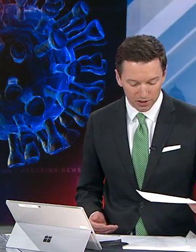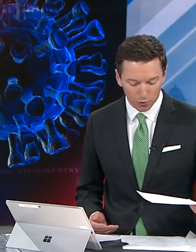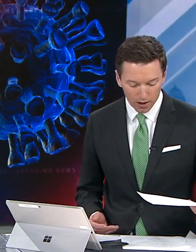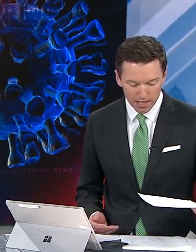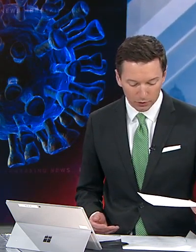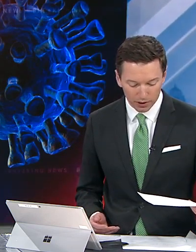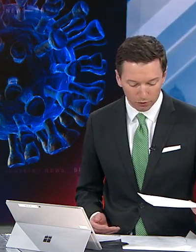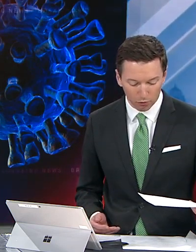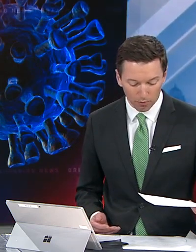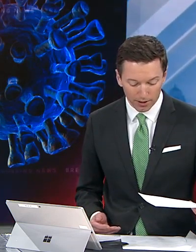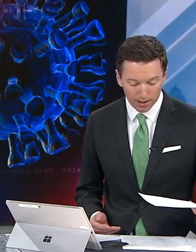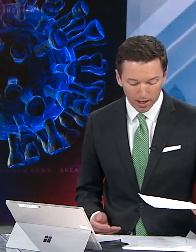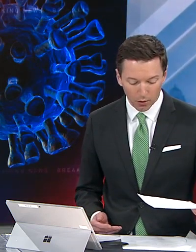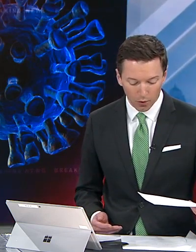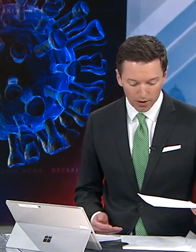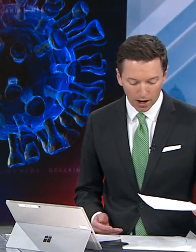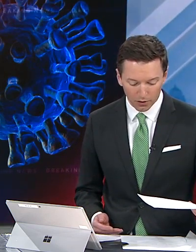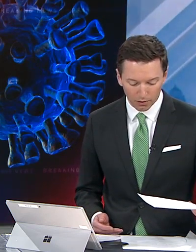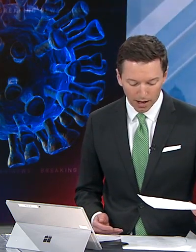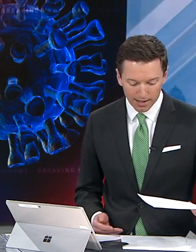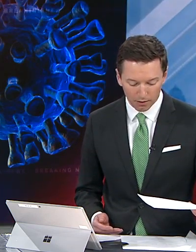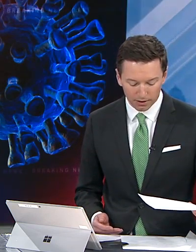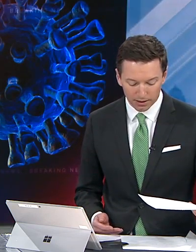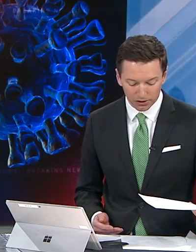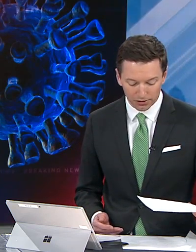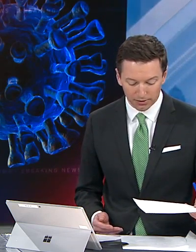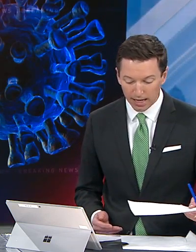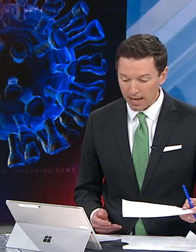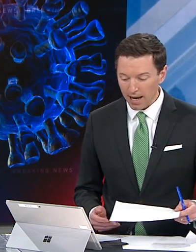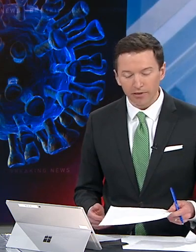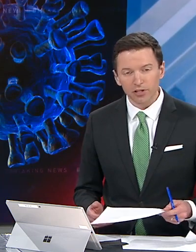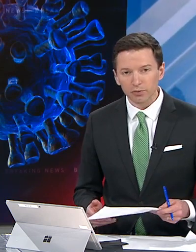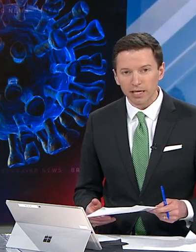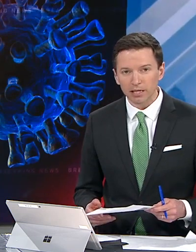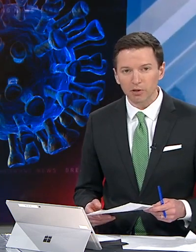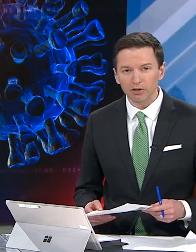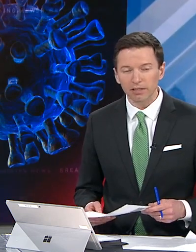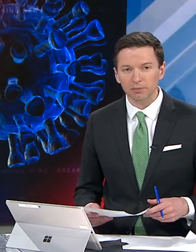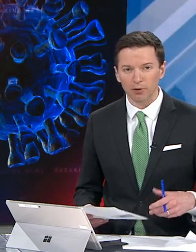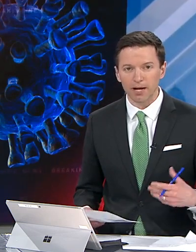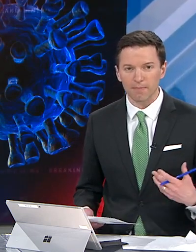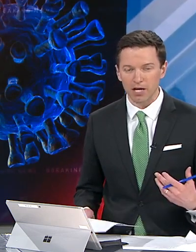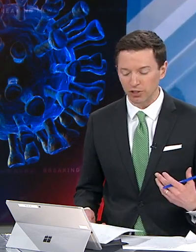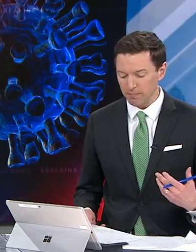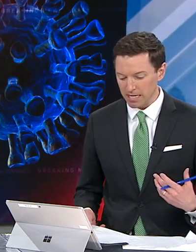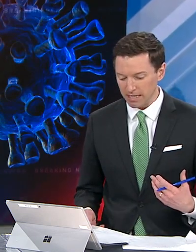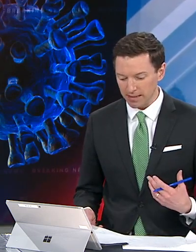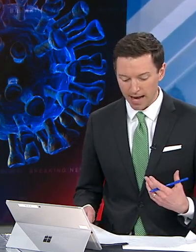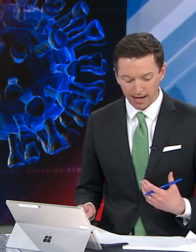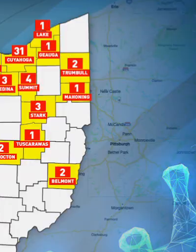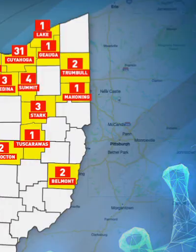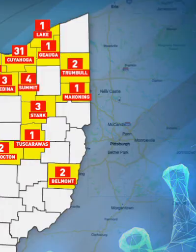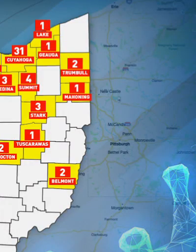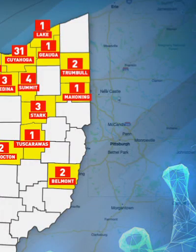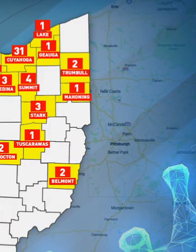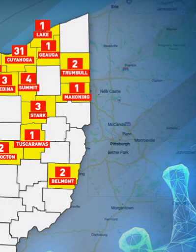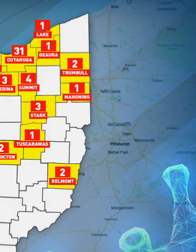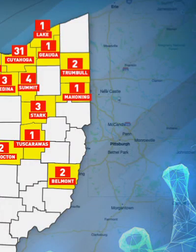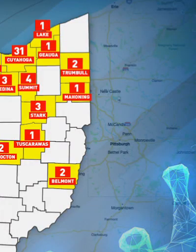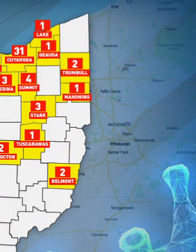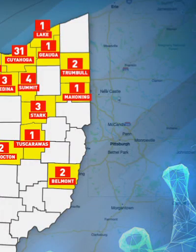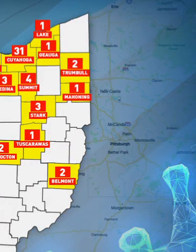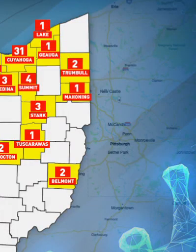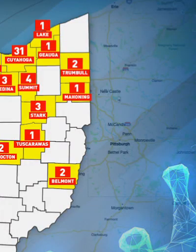Columbus, a 23-year-old woman with underlying health conditions. And this was a community spread patient, meaning that they can't